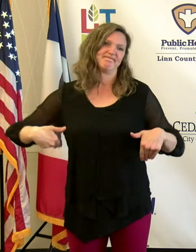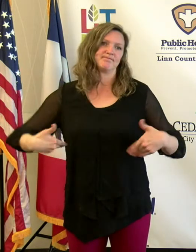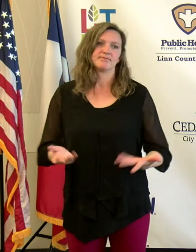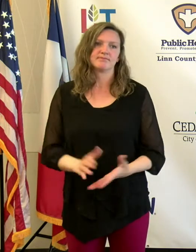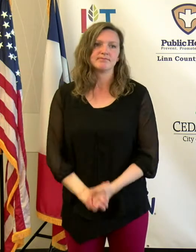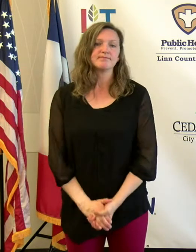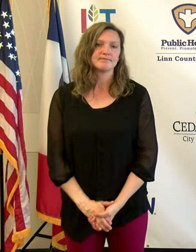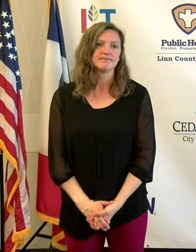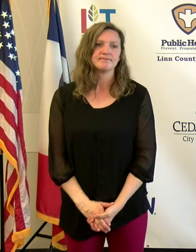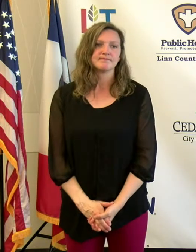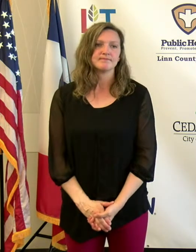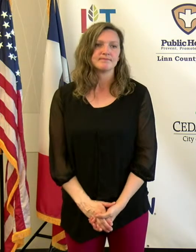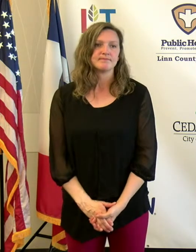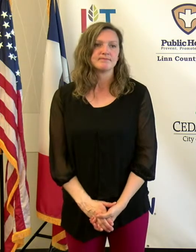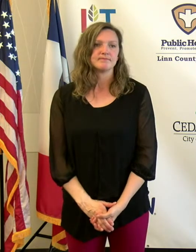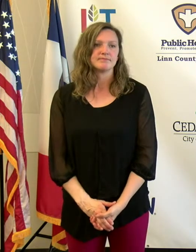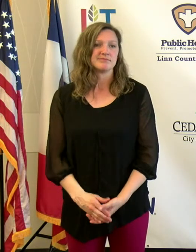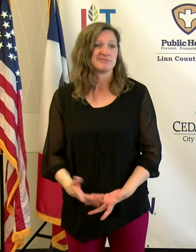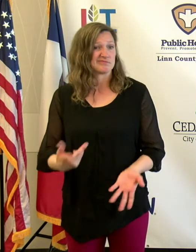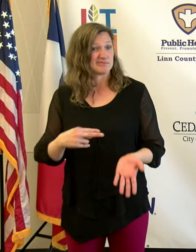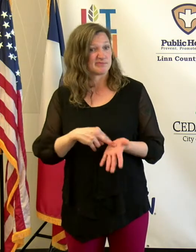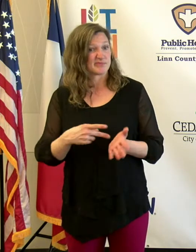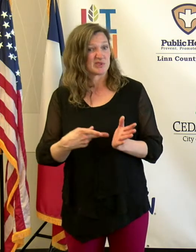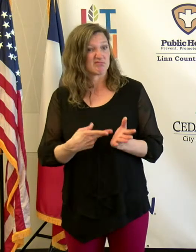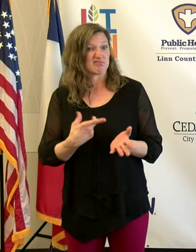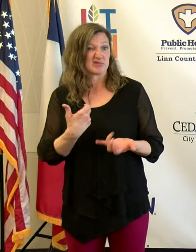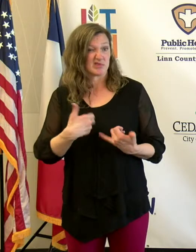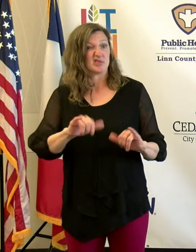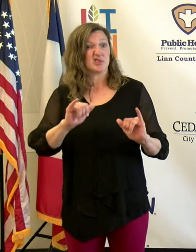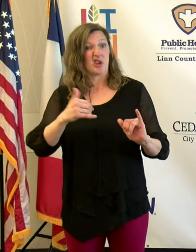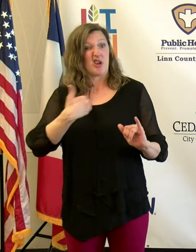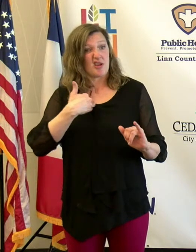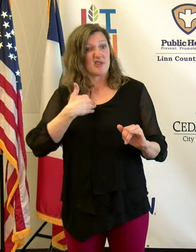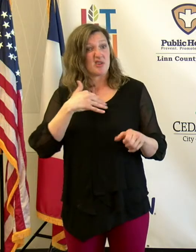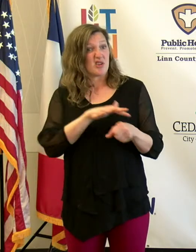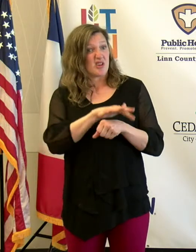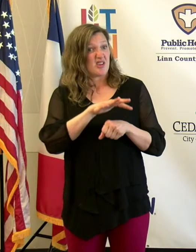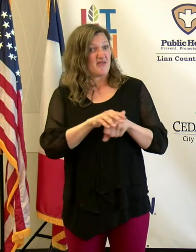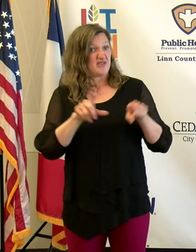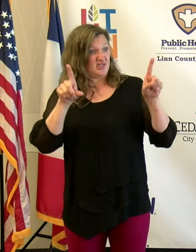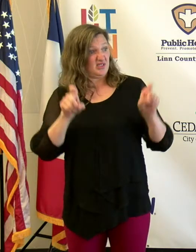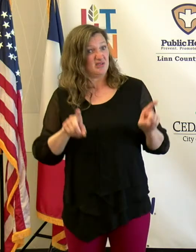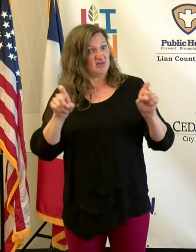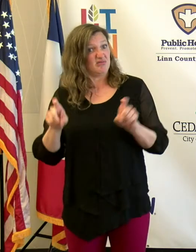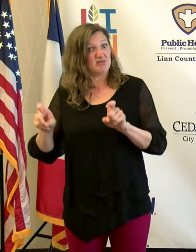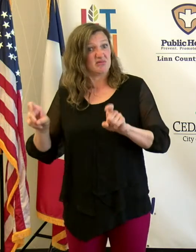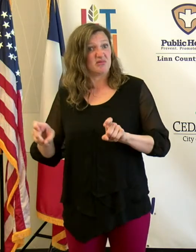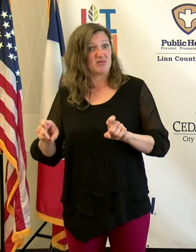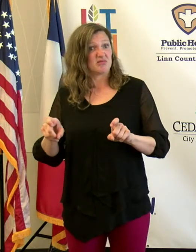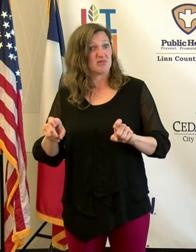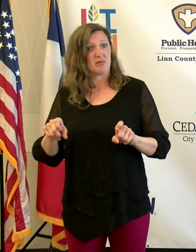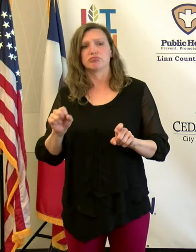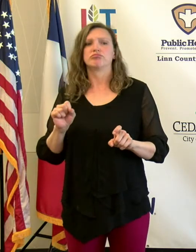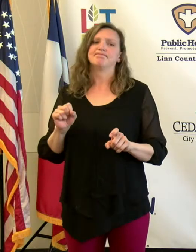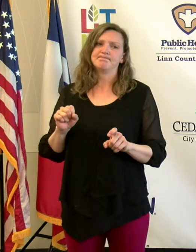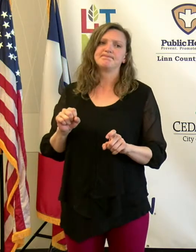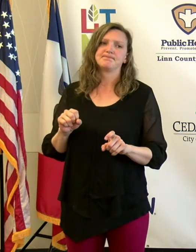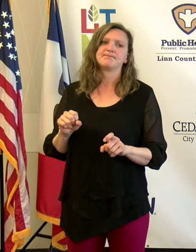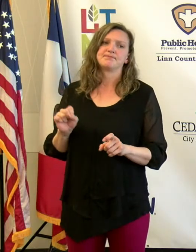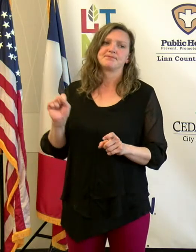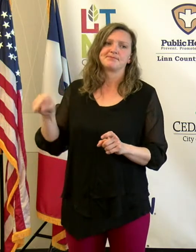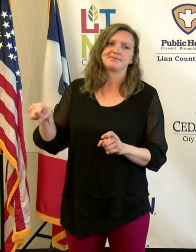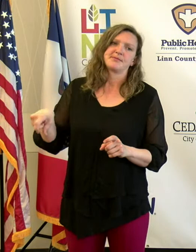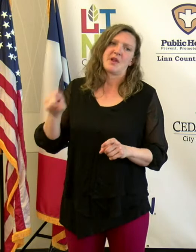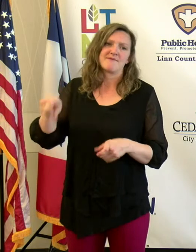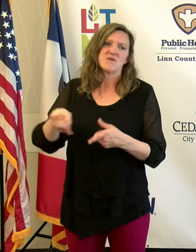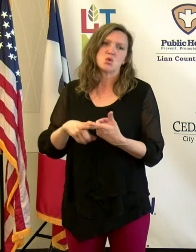It's just a matter of having enough tests to be able to deploy them widely at this point? You have to be able to purchase the equipment. And so